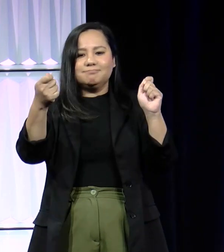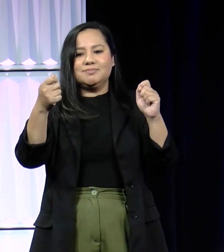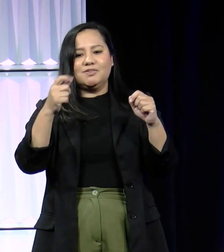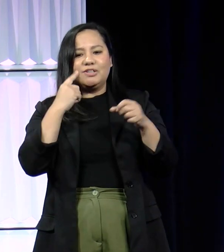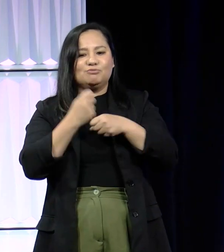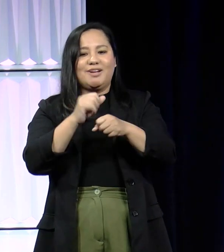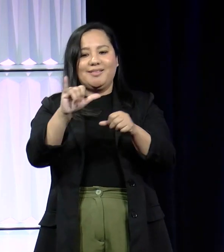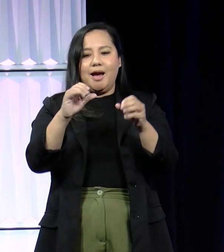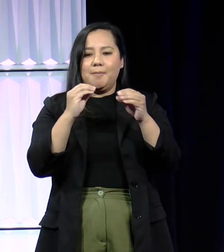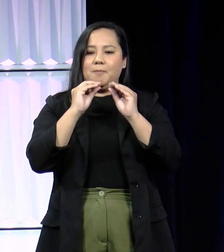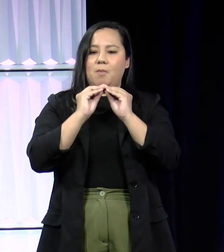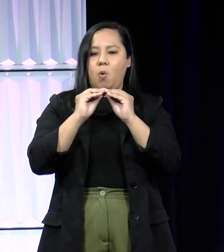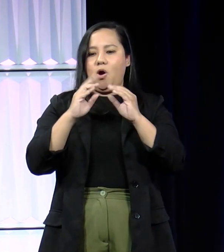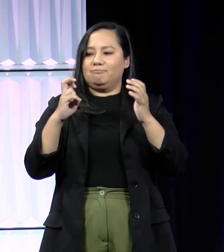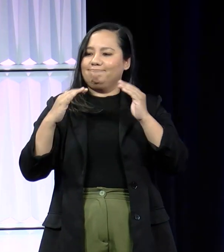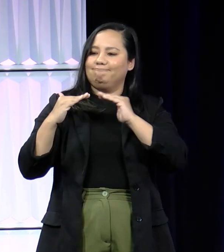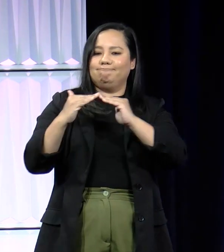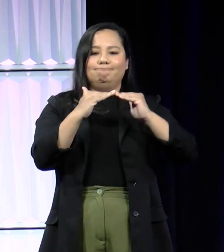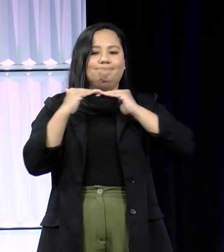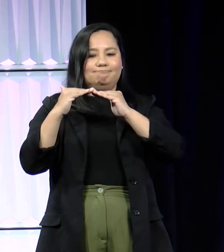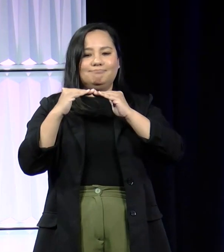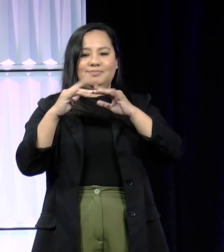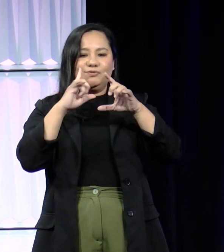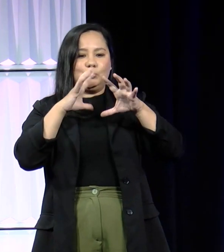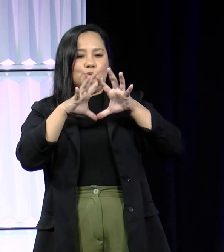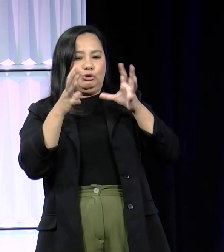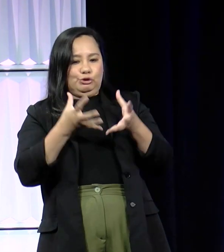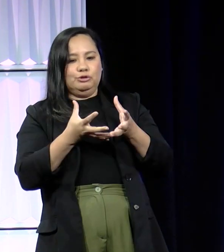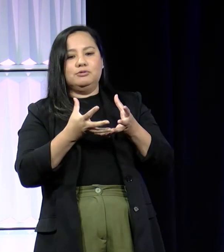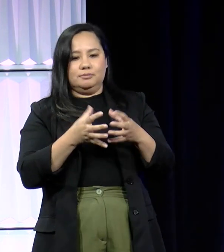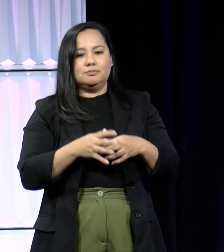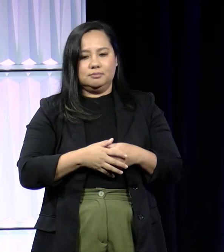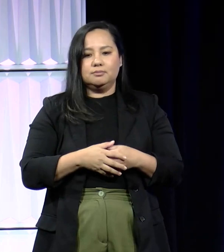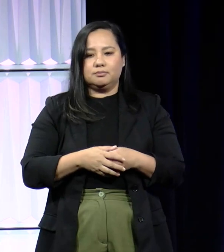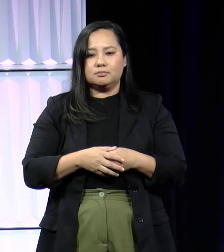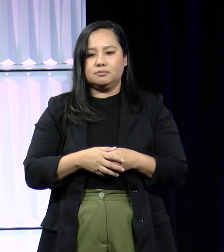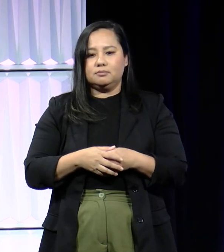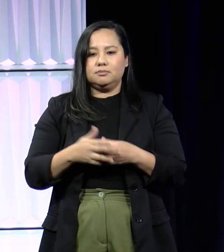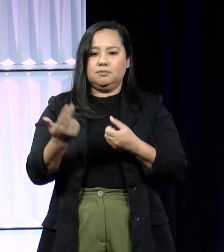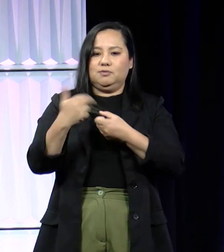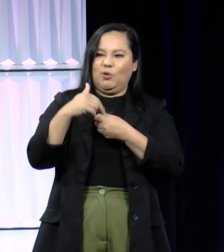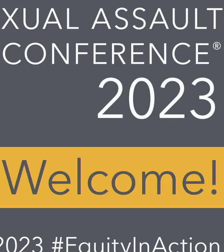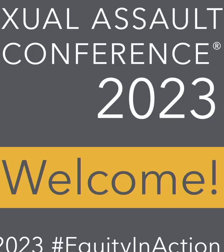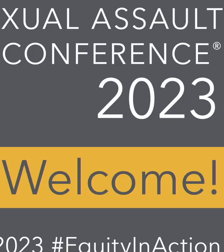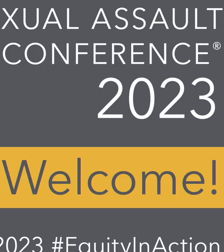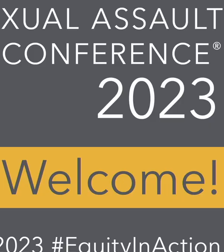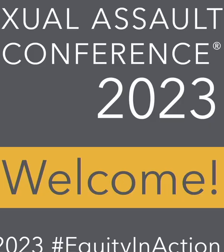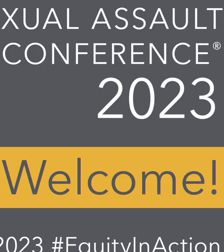Join me in answering the call to embody equity in action.